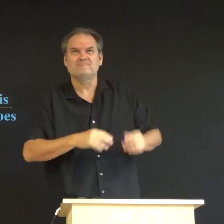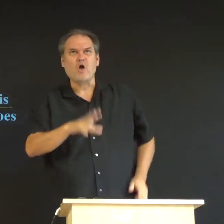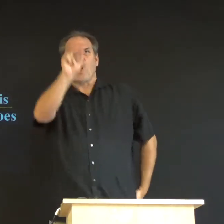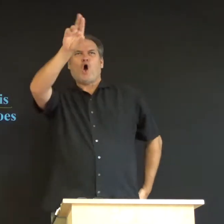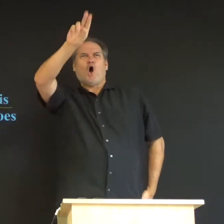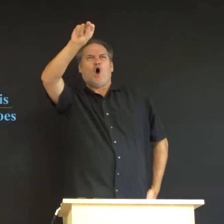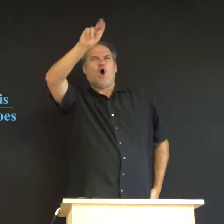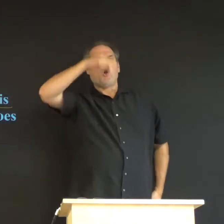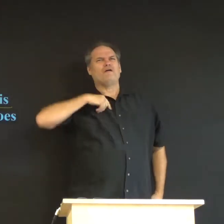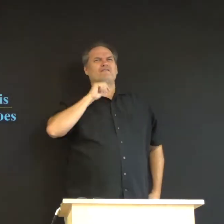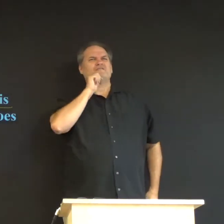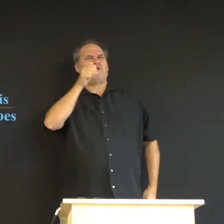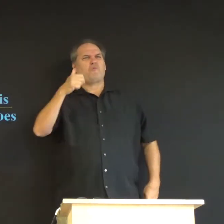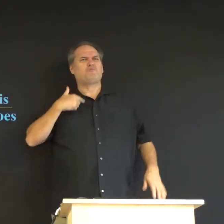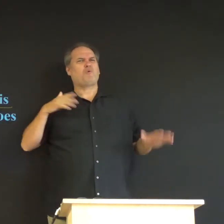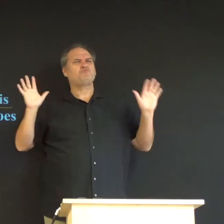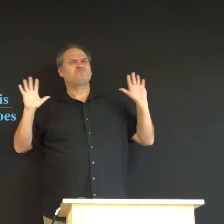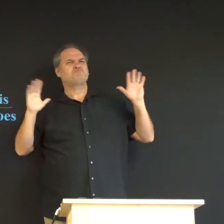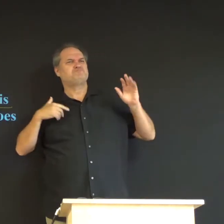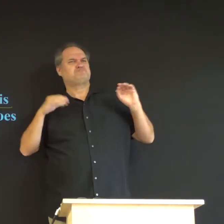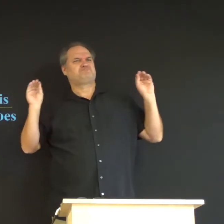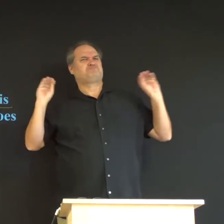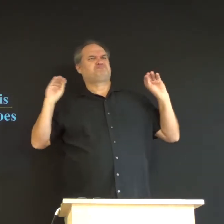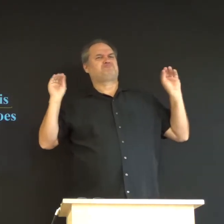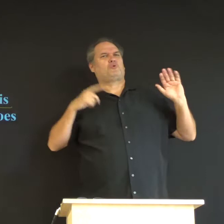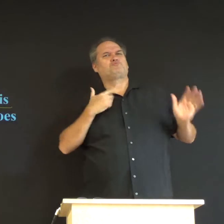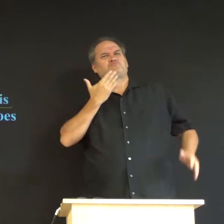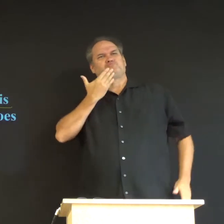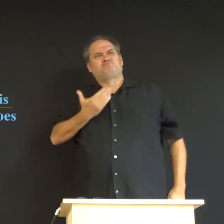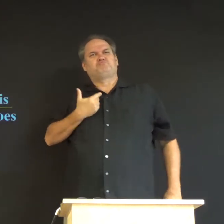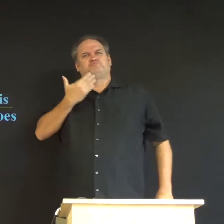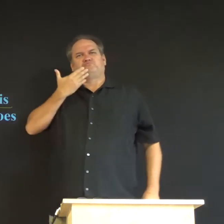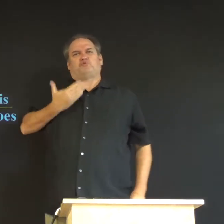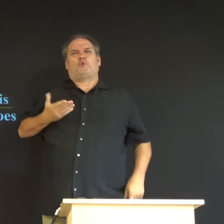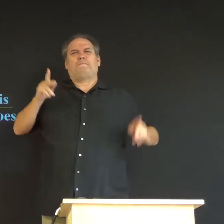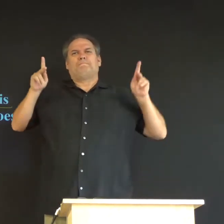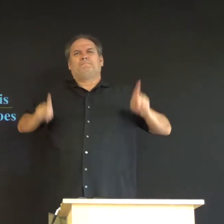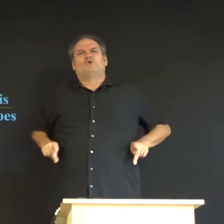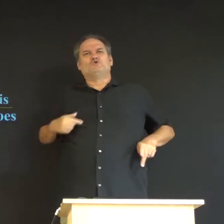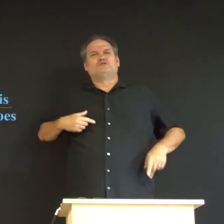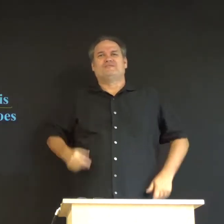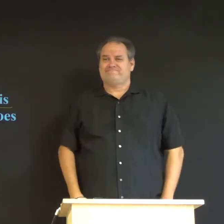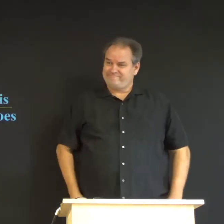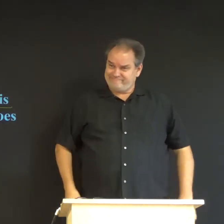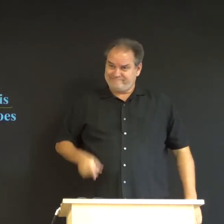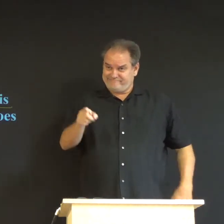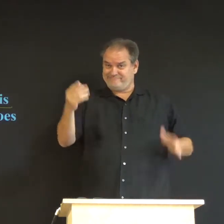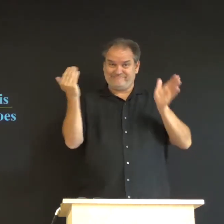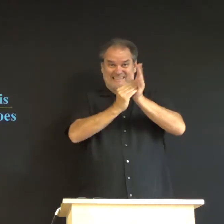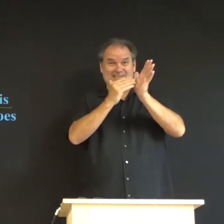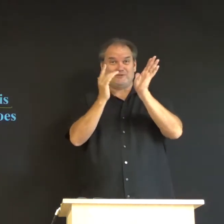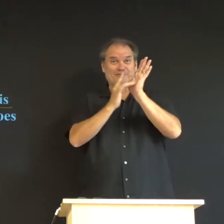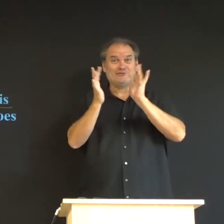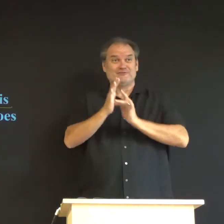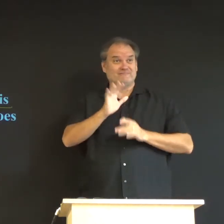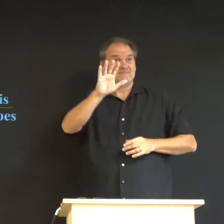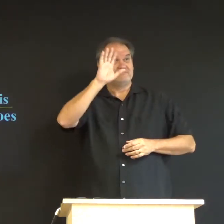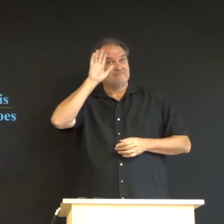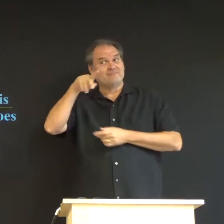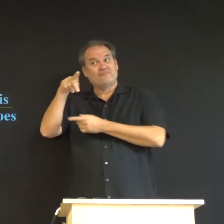You're against God. Oh, no, not me. I'm neutral. I'm good. I'm a good person. You're against Jesus.